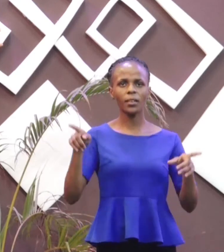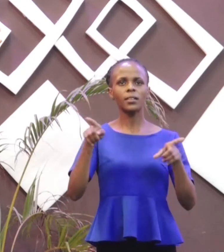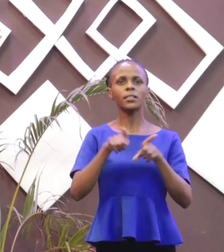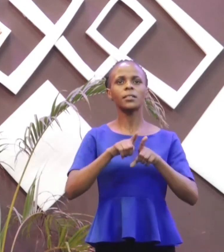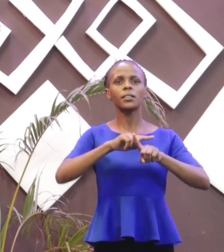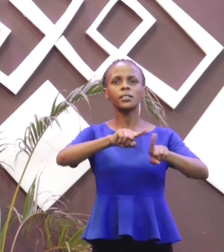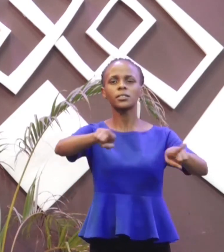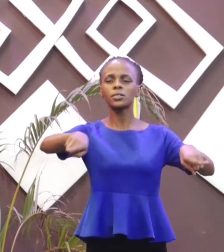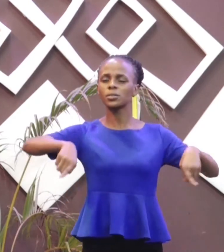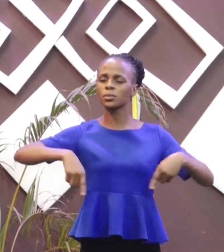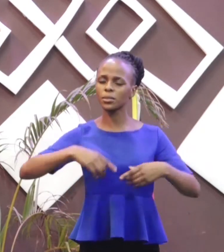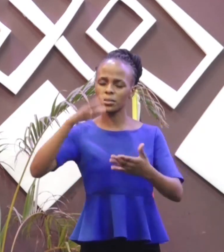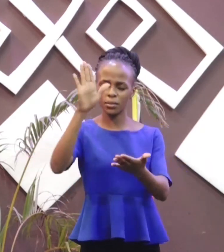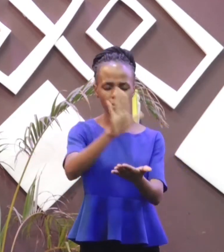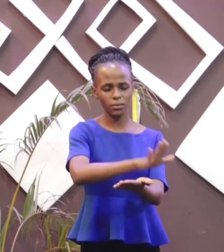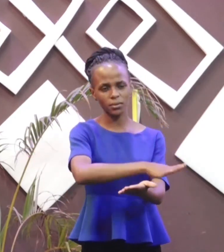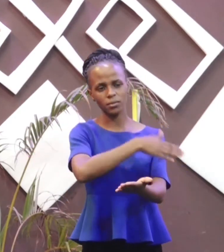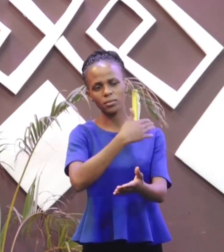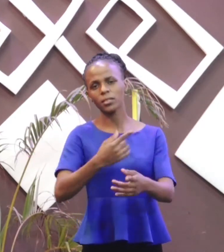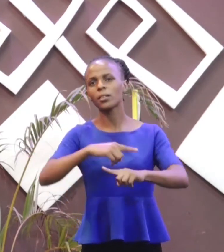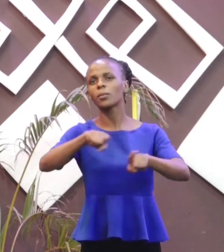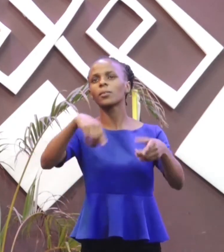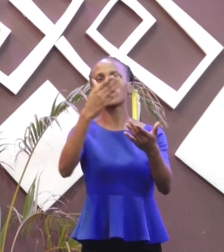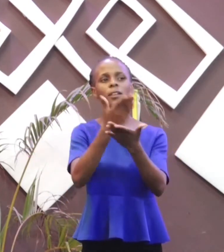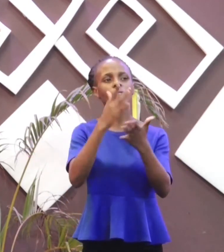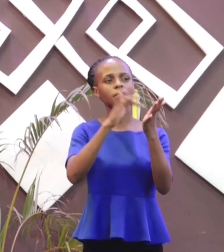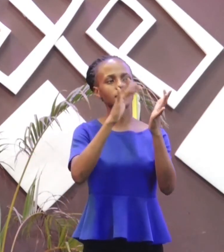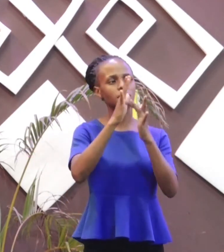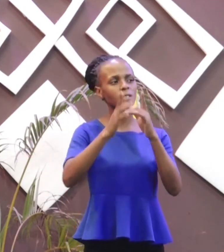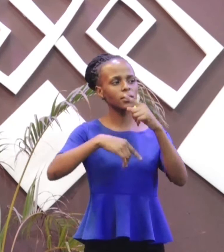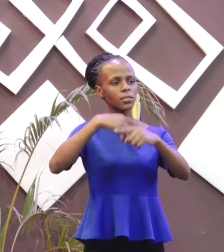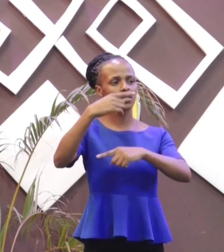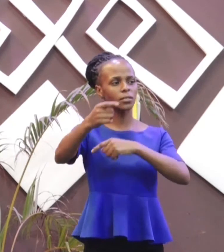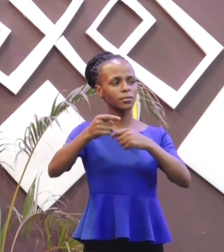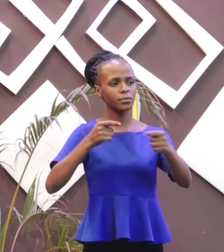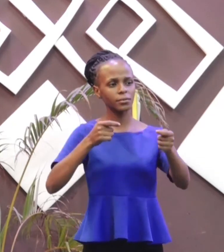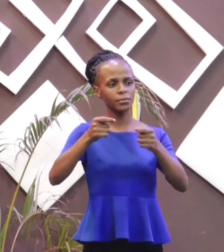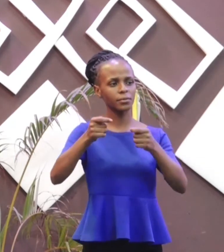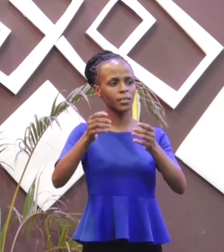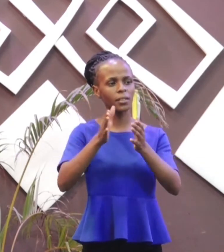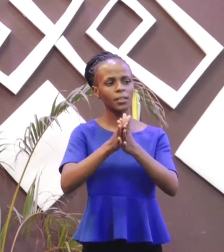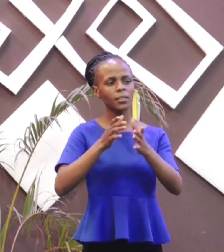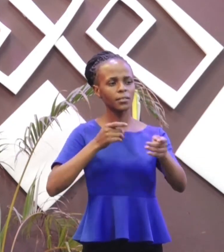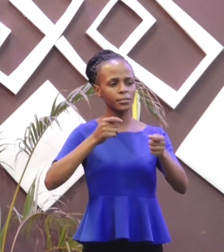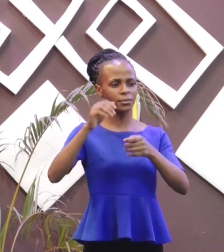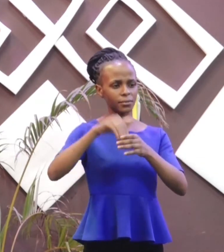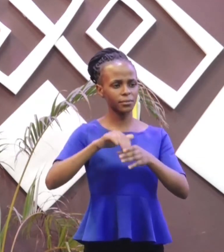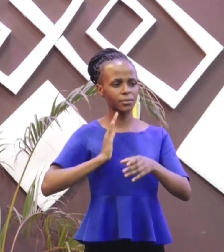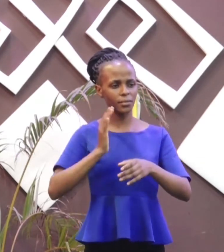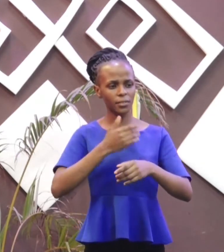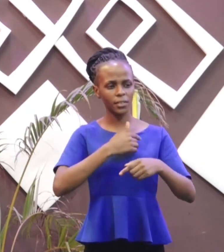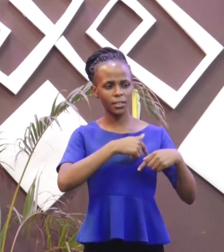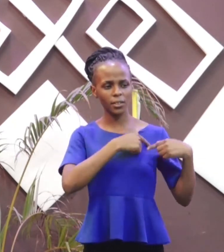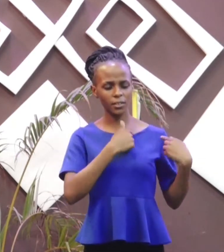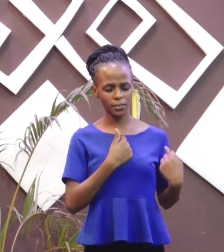mu luyimba olwo tusaba Yesu oyongere okufuga. Jesus, we ask you to reign. Ofuge emitima gyaffe.